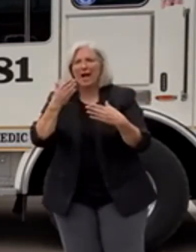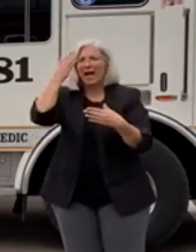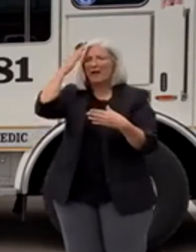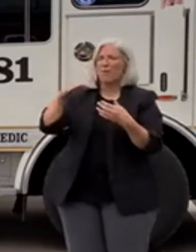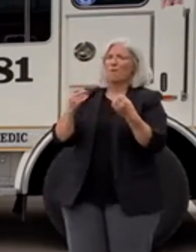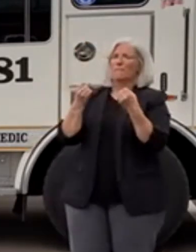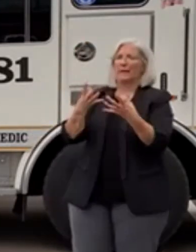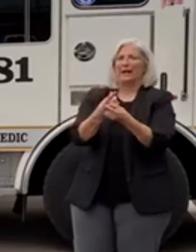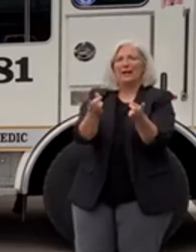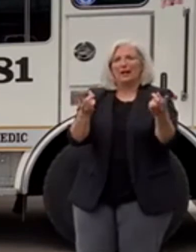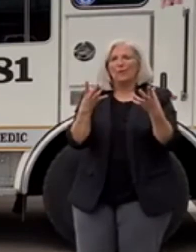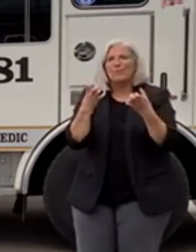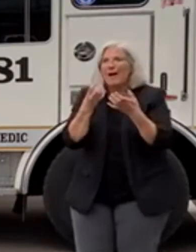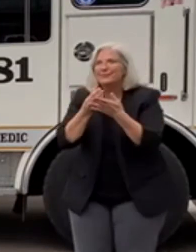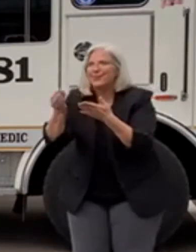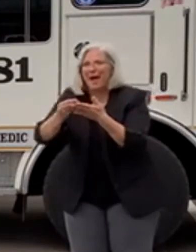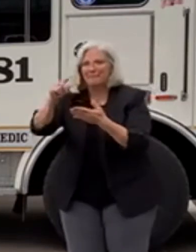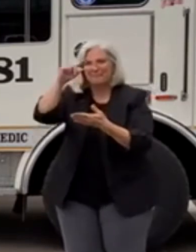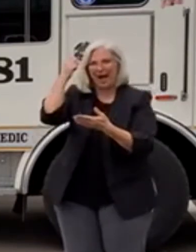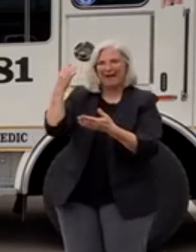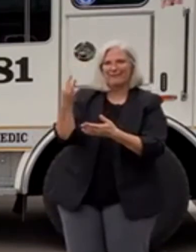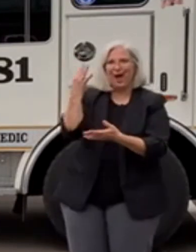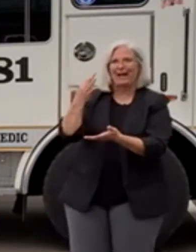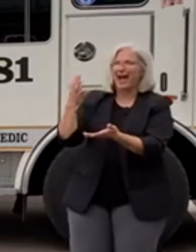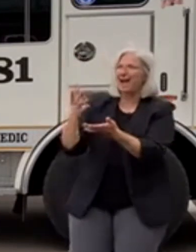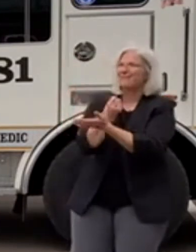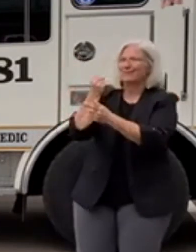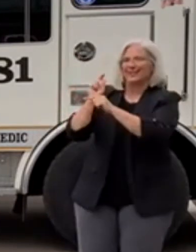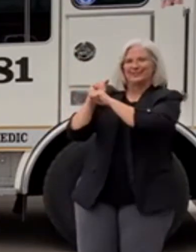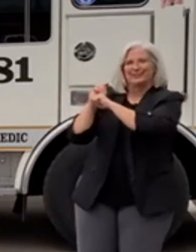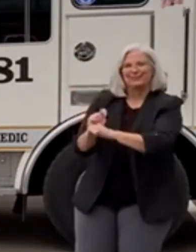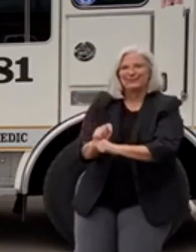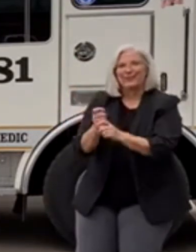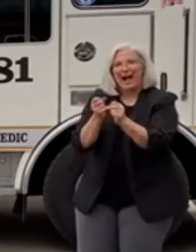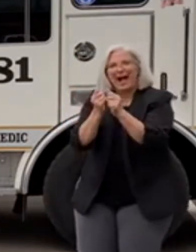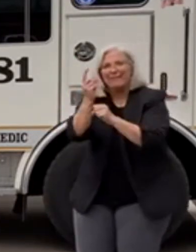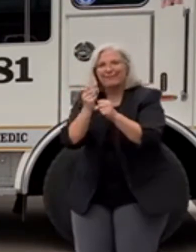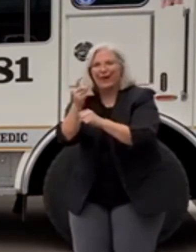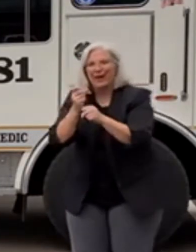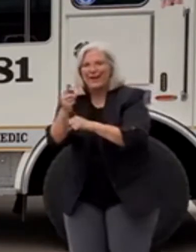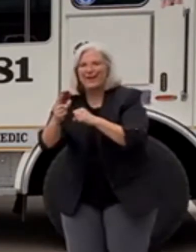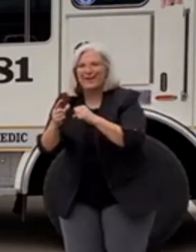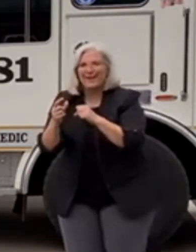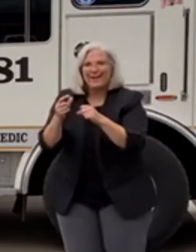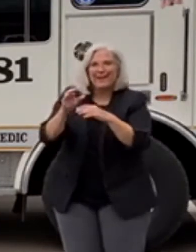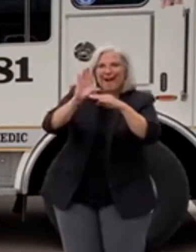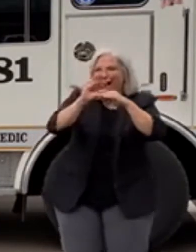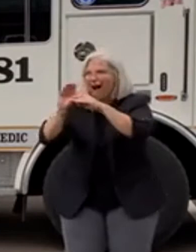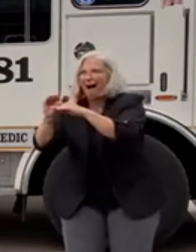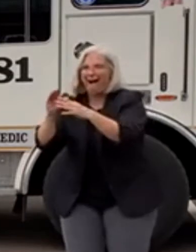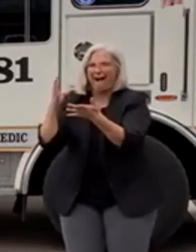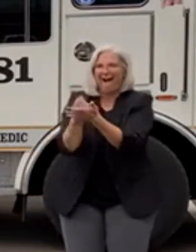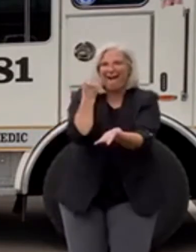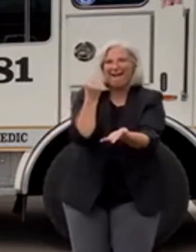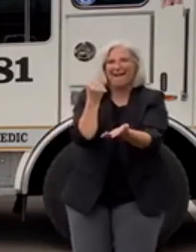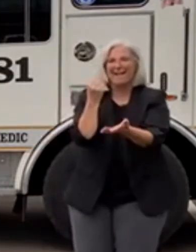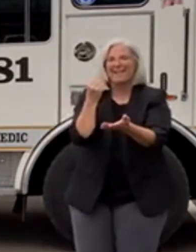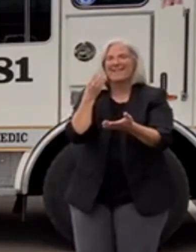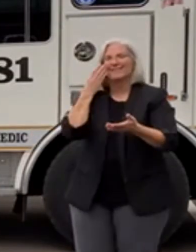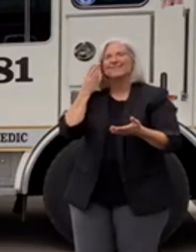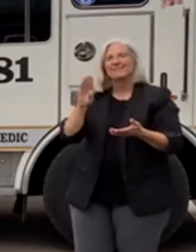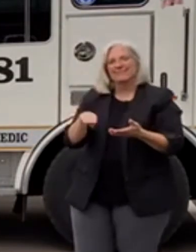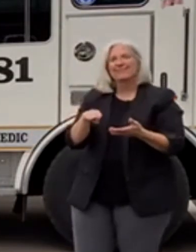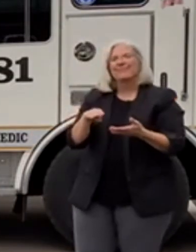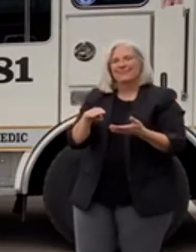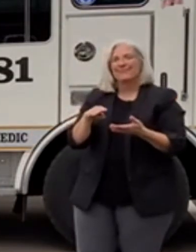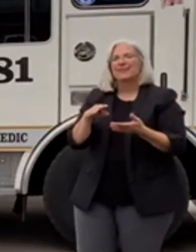Friday is a part of your tradition, your holiday tradition, getting those deals. here's what I want to implore upon you. One is,